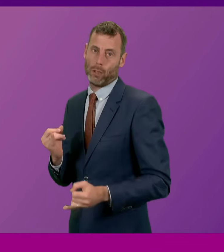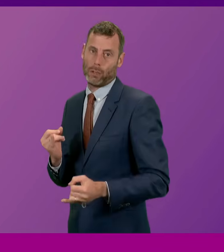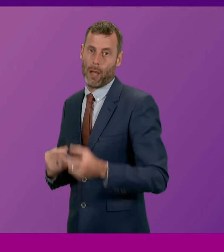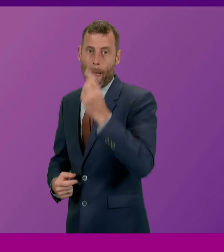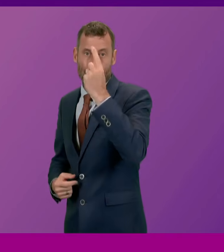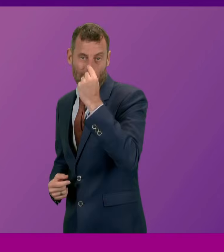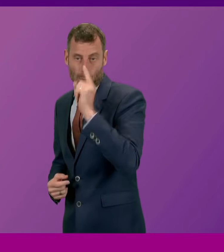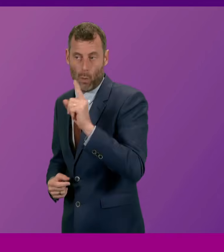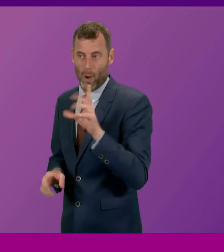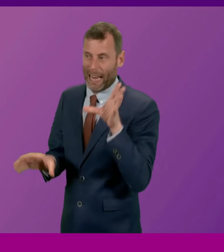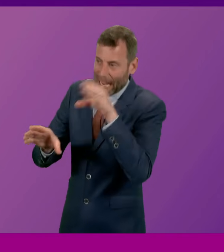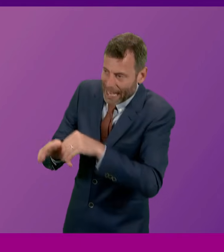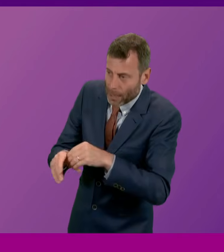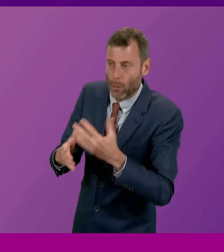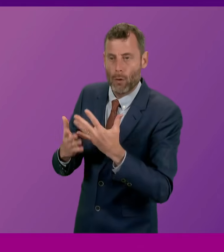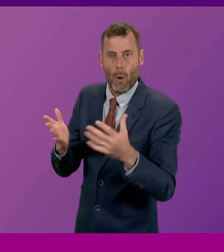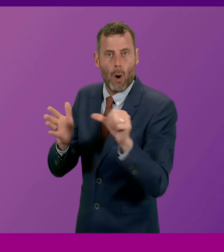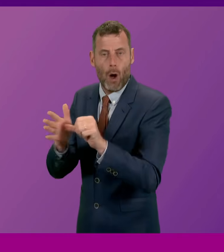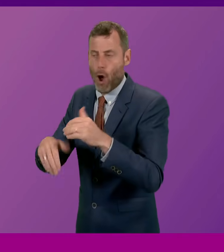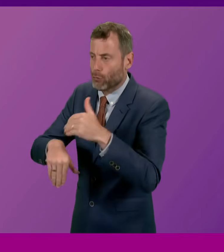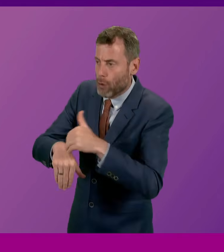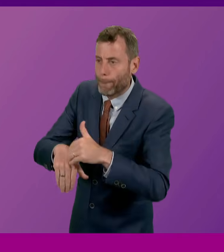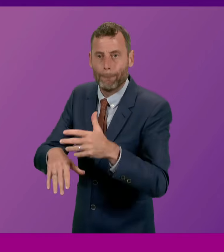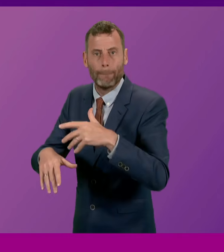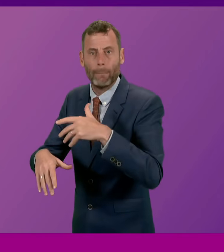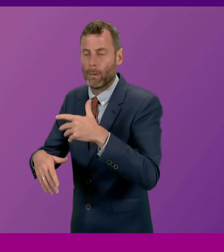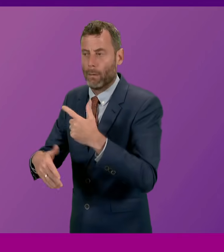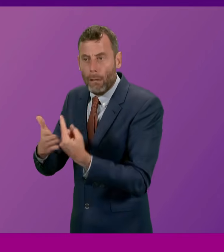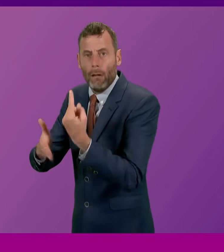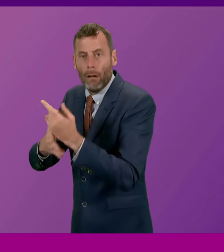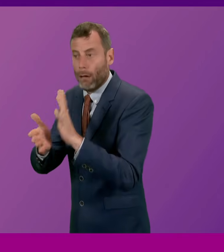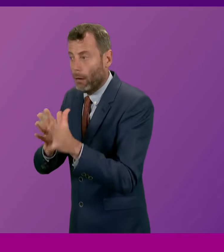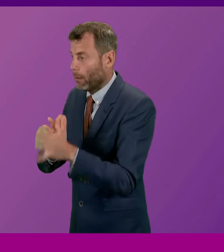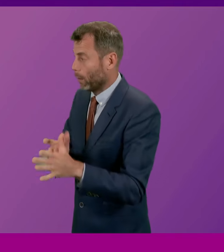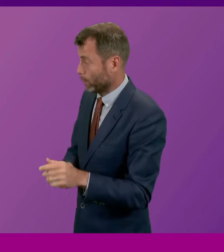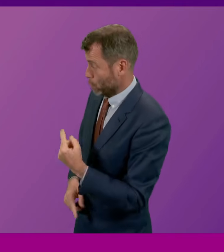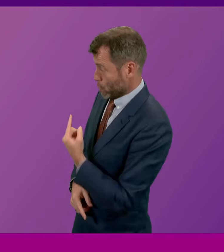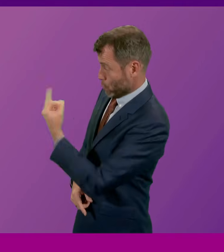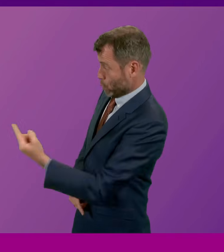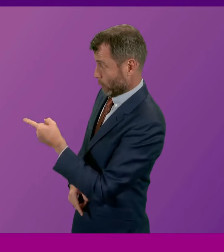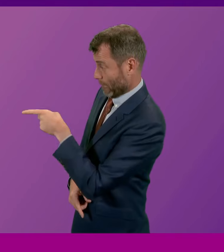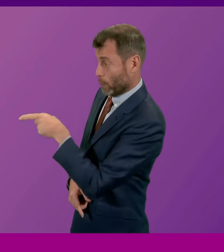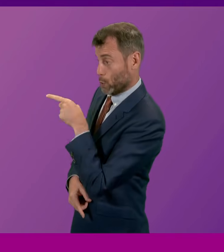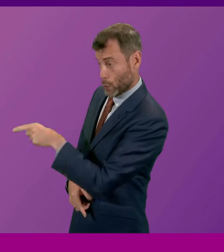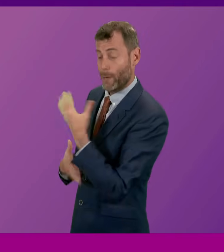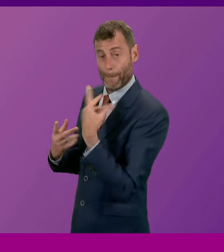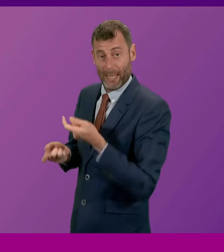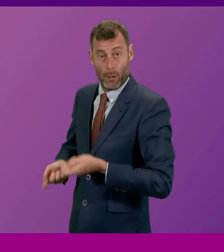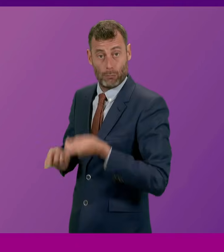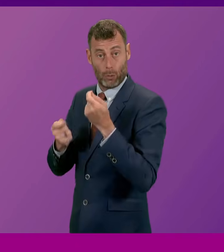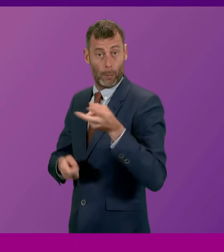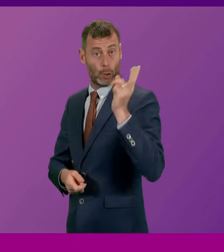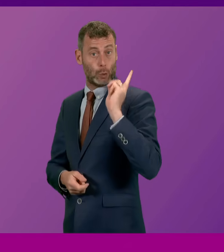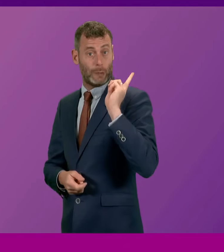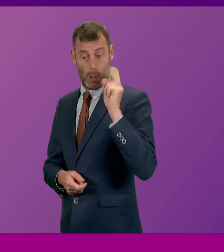able to become involved in some of the criminal activity that Mr Finlay himself has put to me within the last fortnight at First